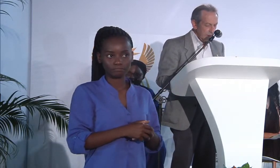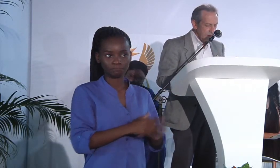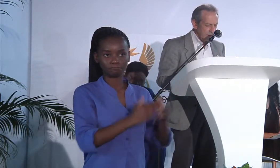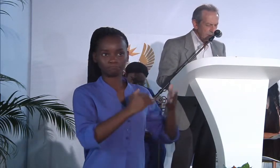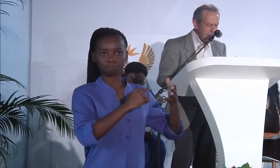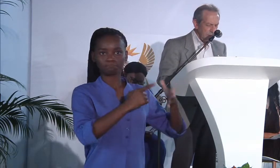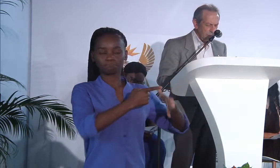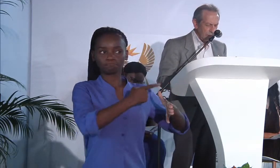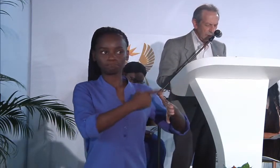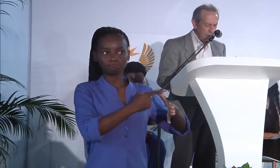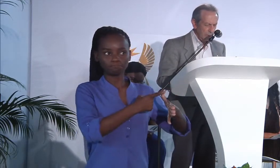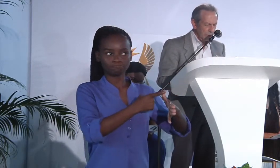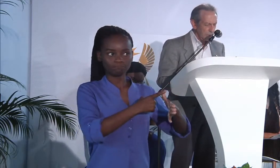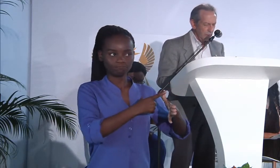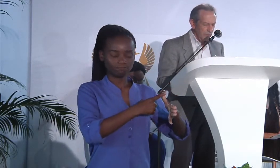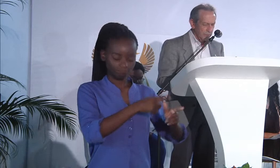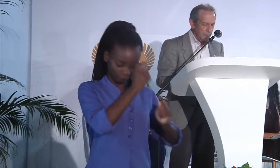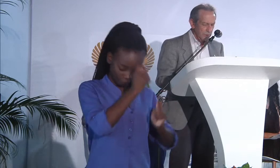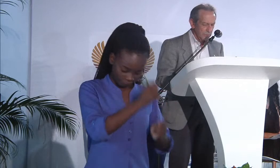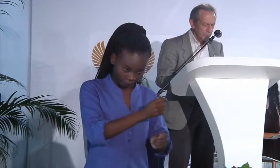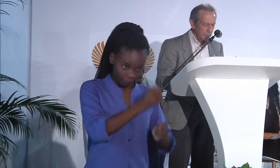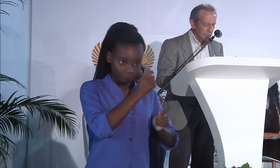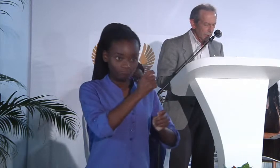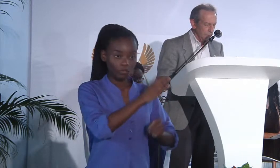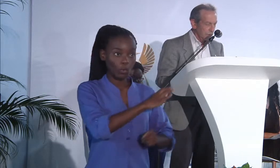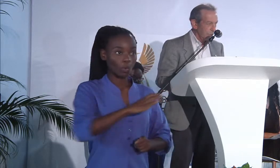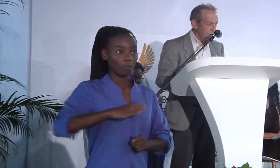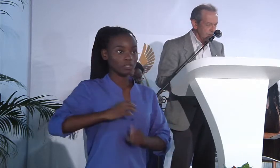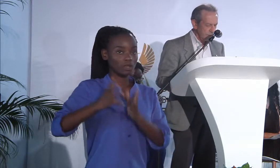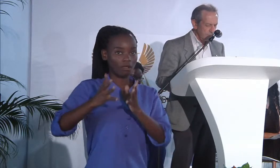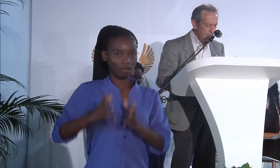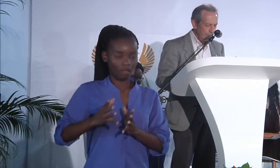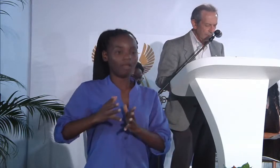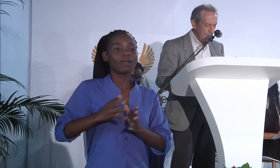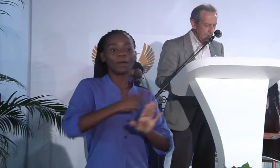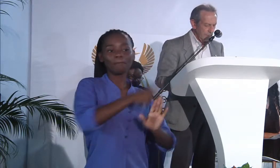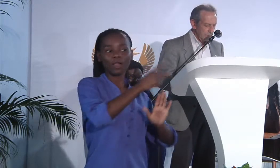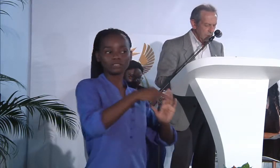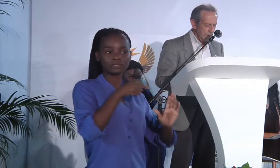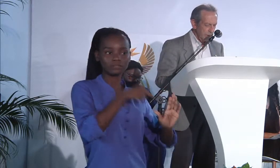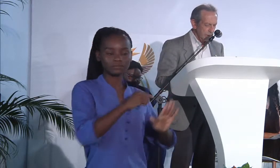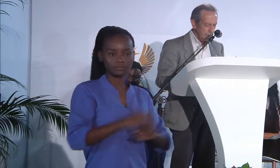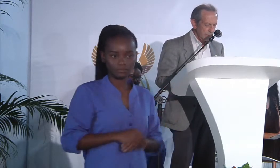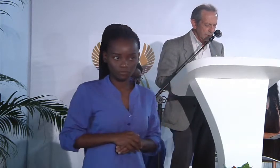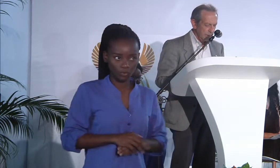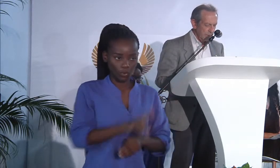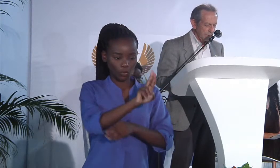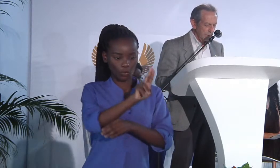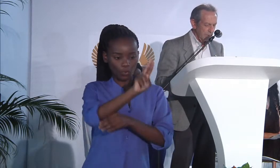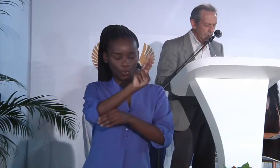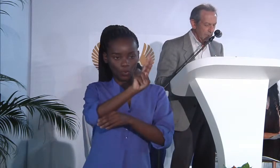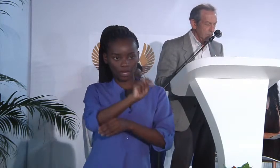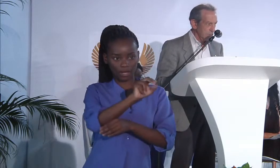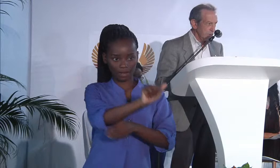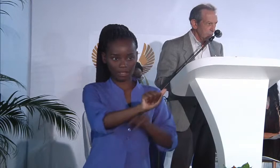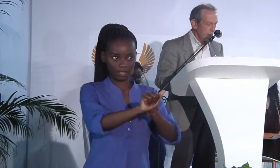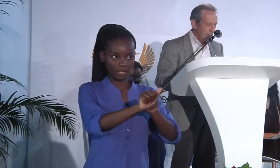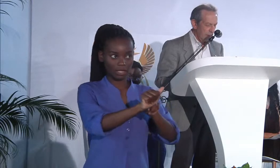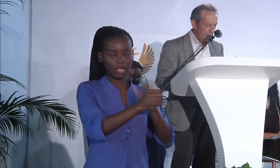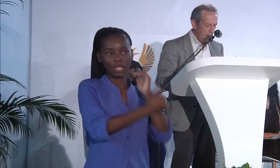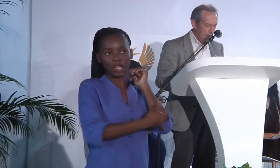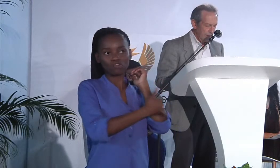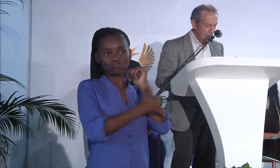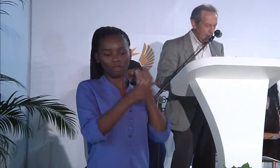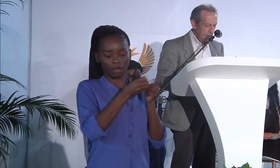His Excellency Motlantla Commissioner of the Commission Global Drug Policy, UNAIDS Country Director, Mr.